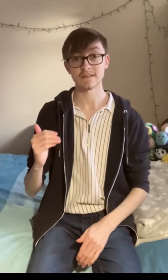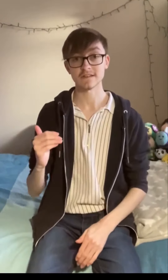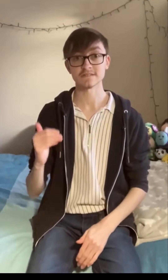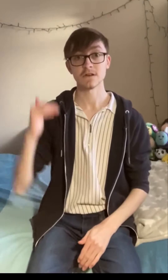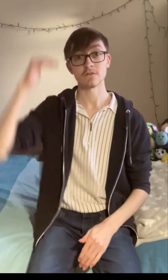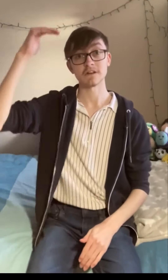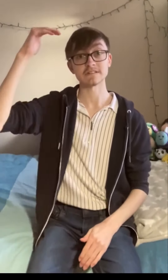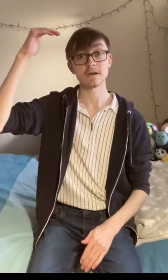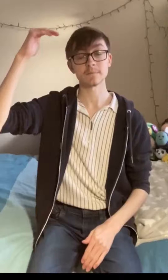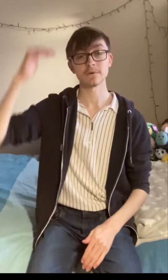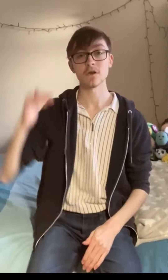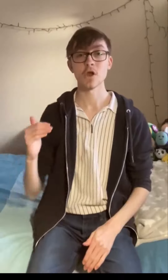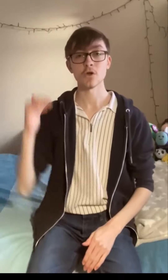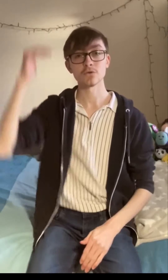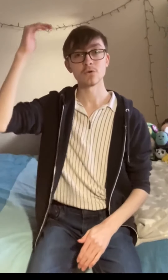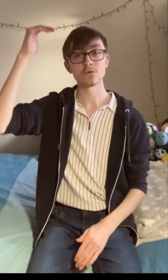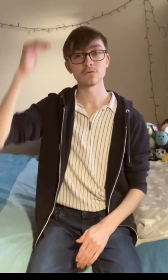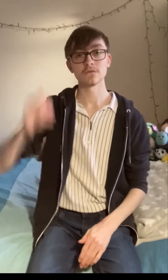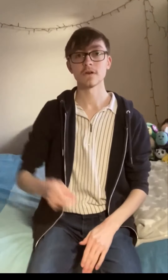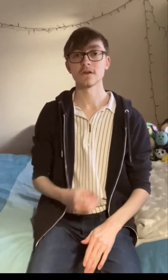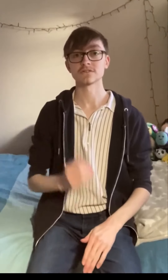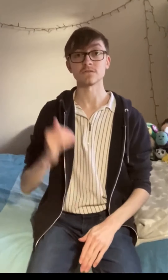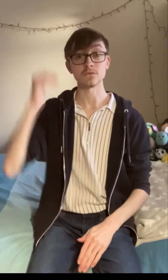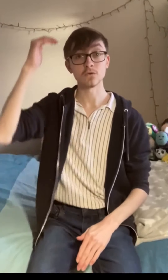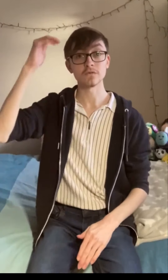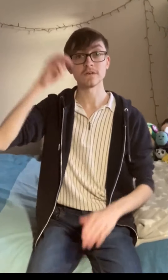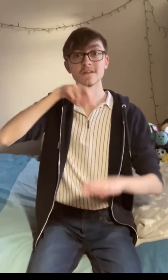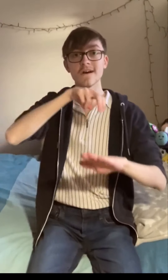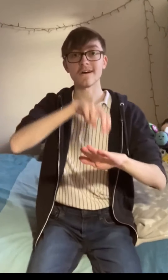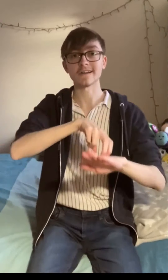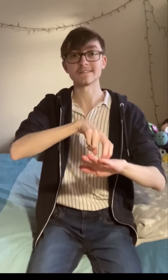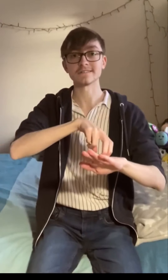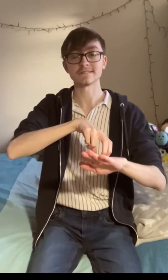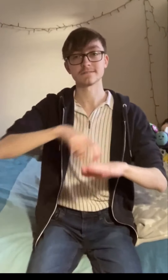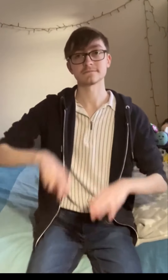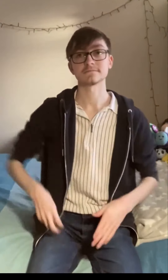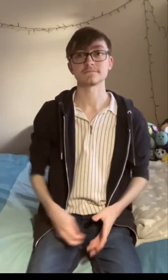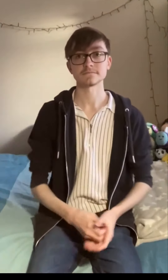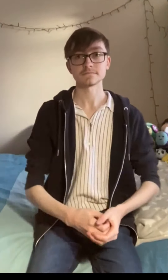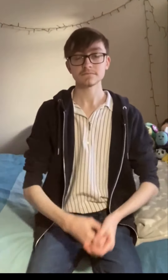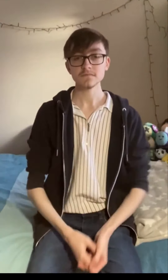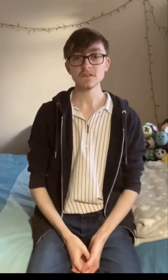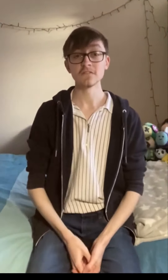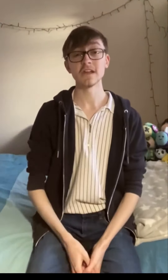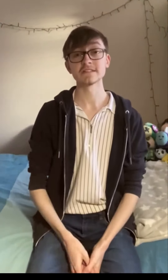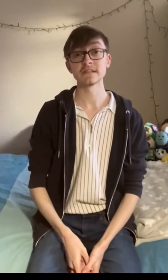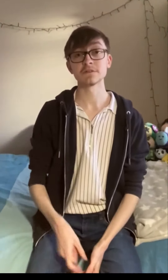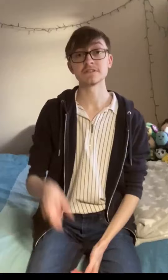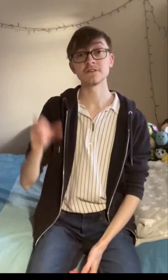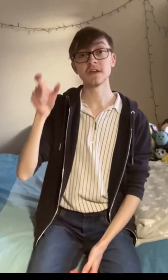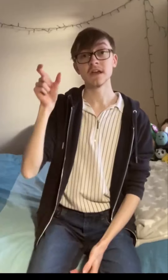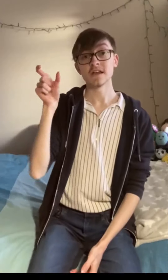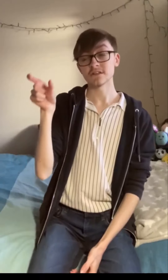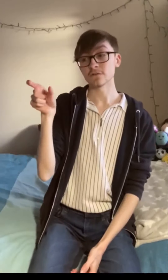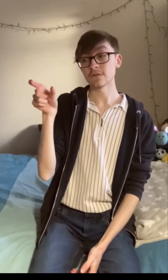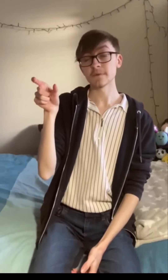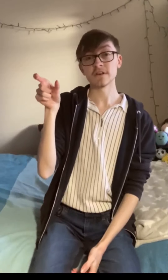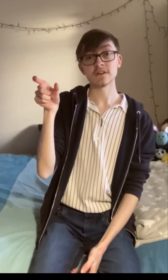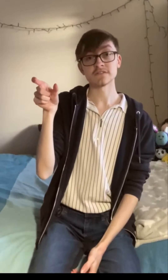this, raising up. North. So, Northern Ireland. For Italy, what you do is you get your thumb and your index